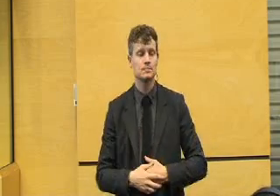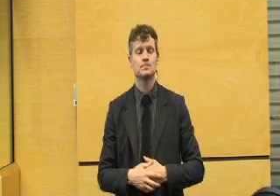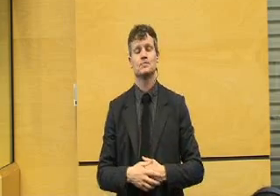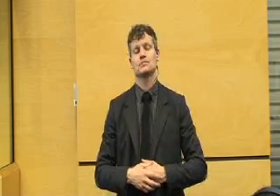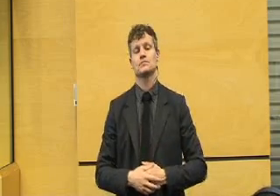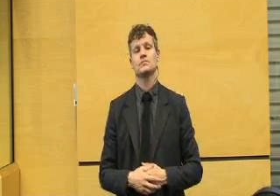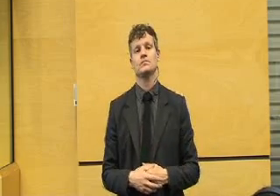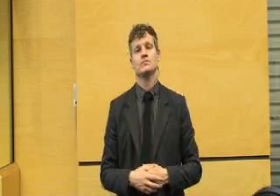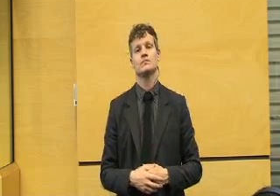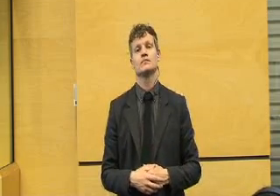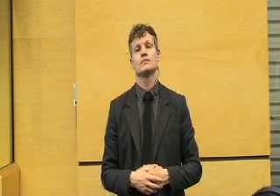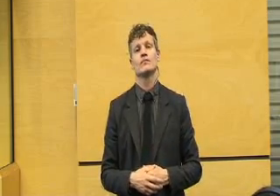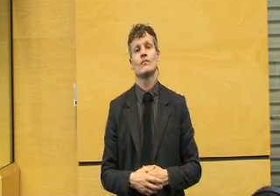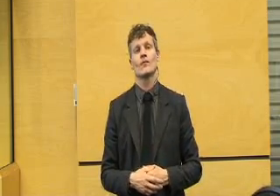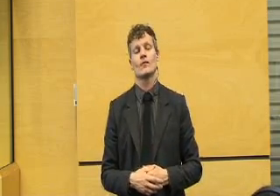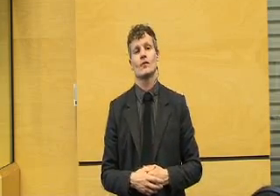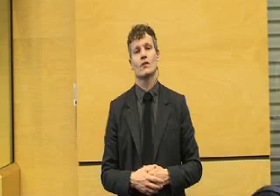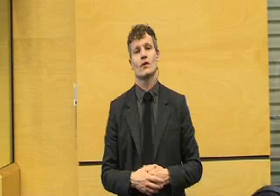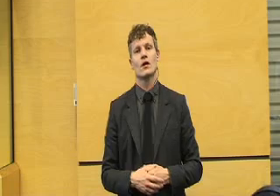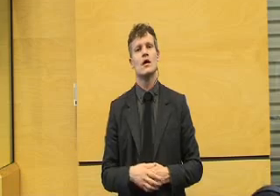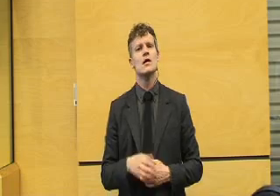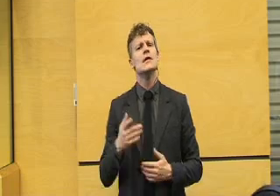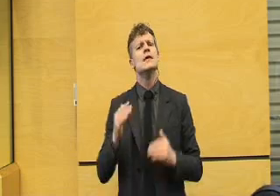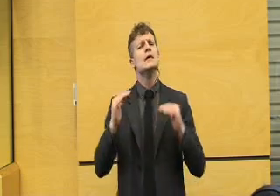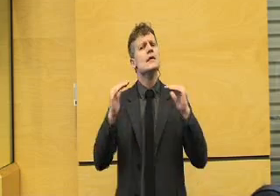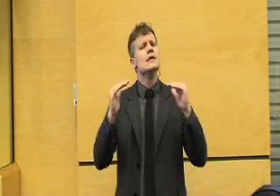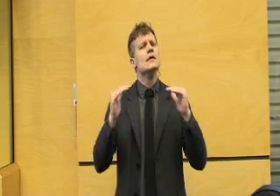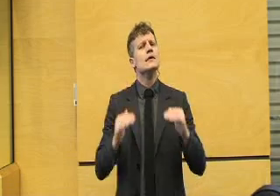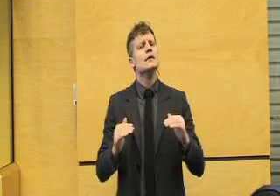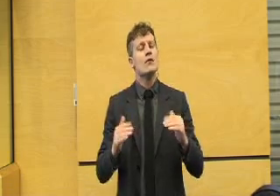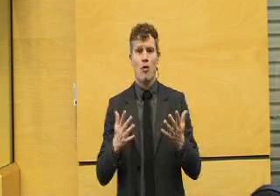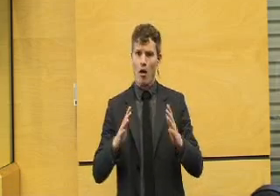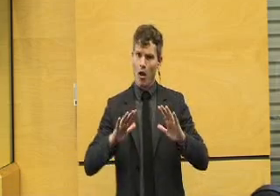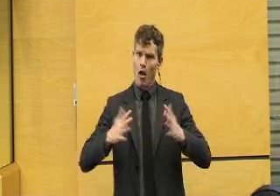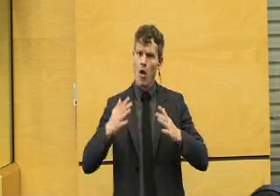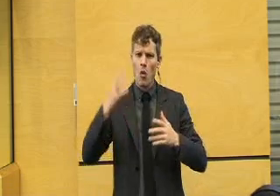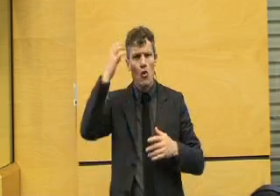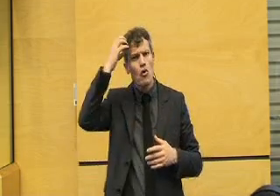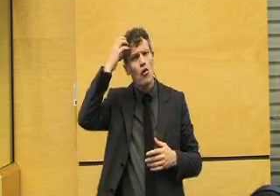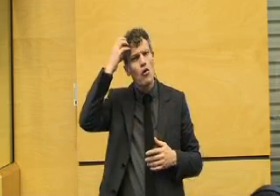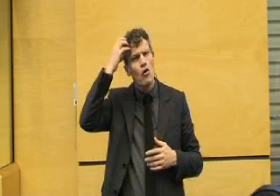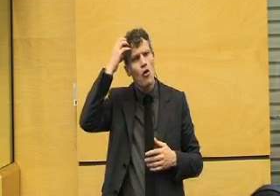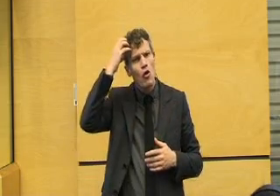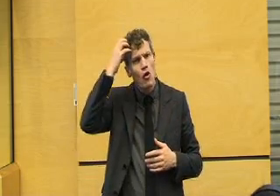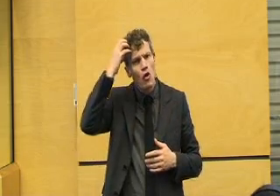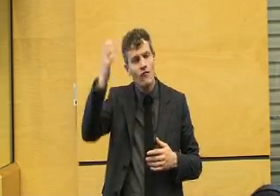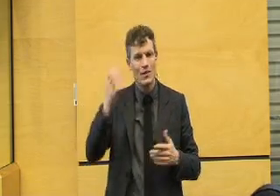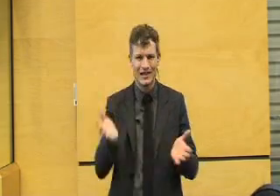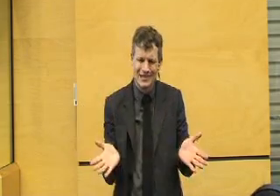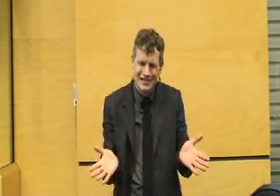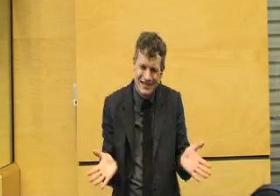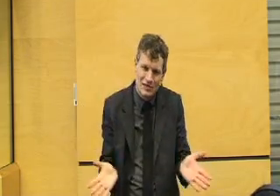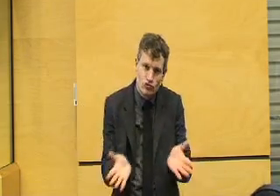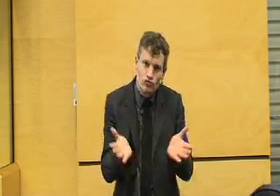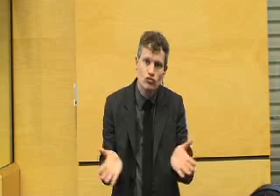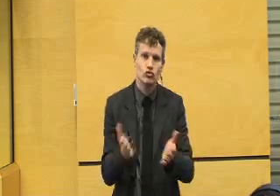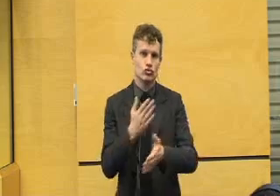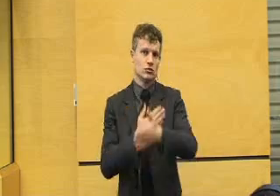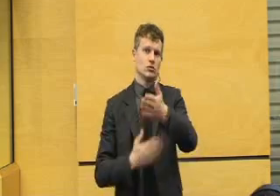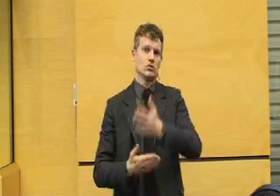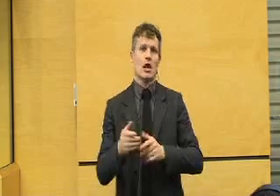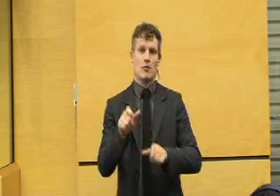the economic empowerment for persons with disabilities through Internet? Thank you.